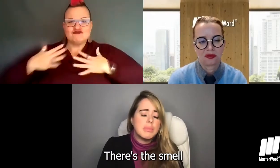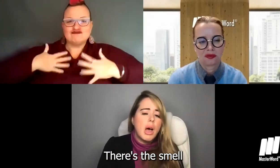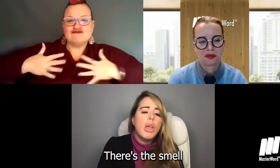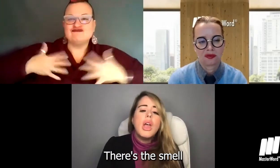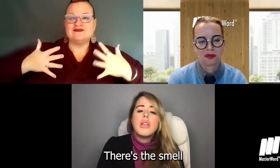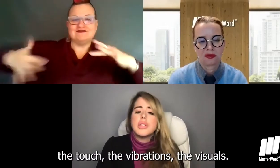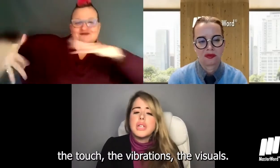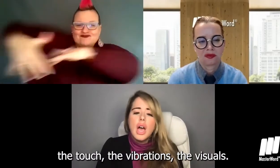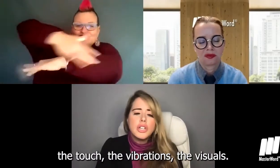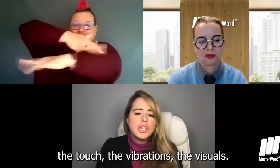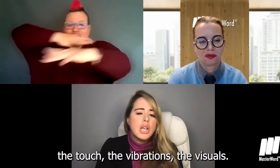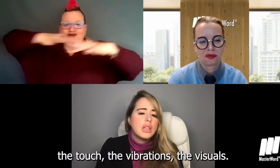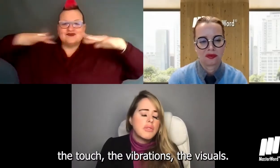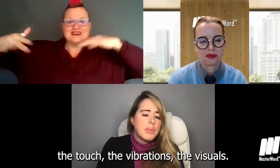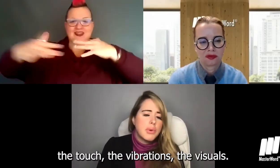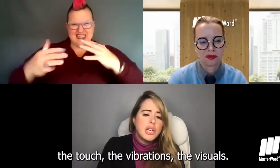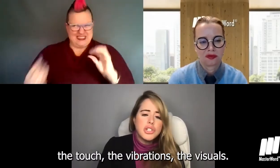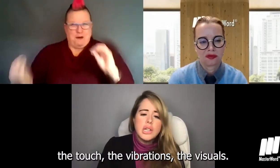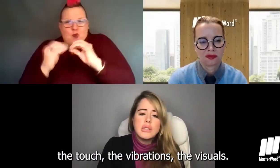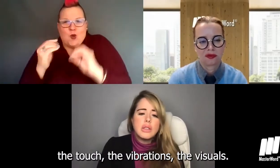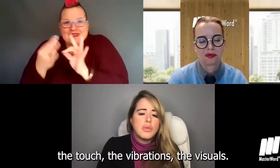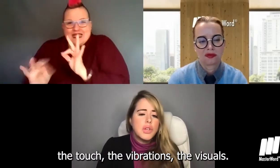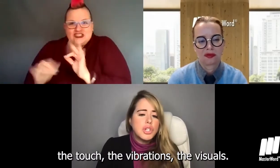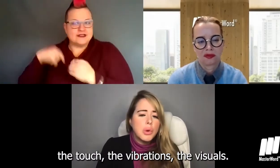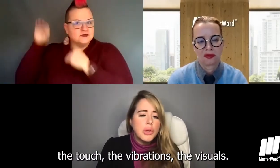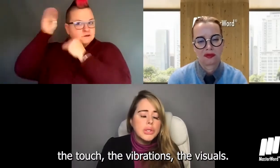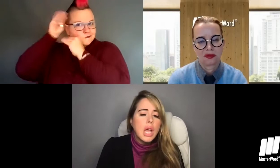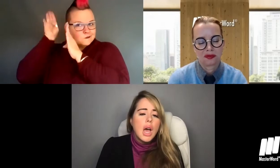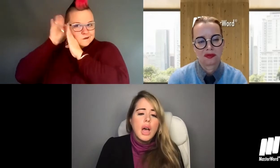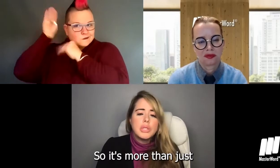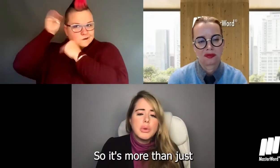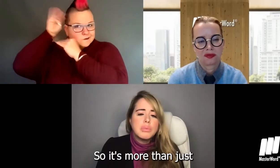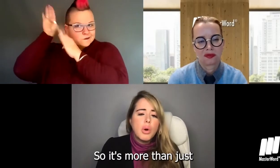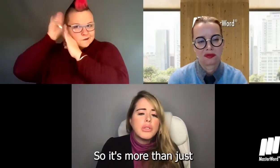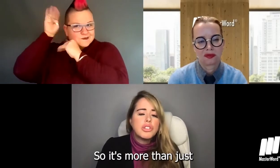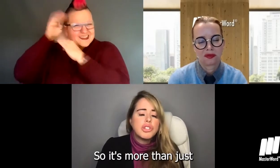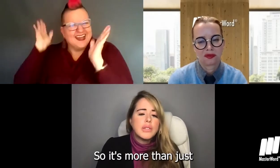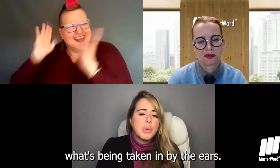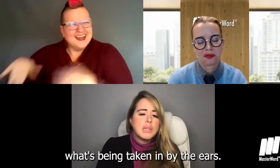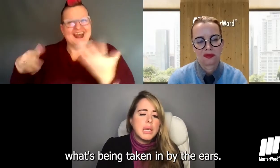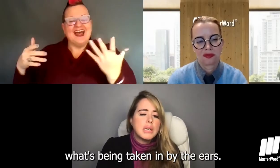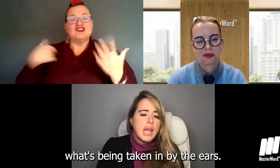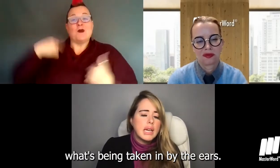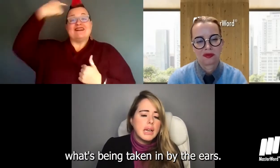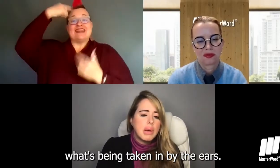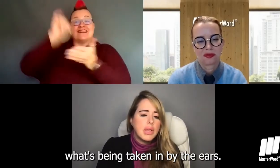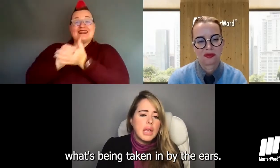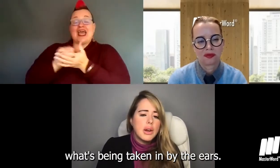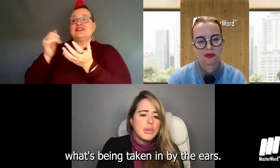smell, the touch, the vibrations, the visuals. So it's more than just what's being taken in by the ears.